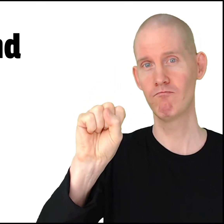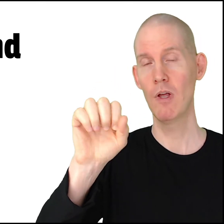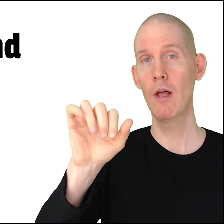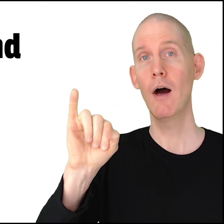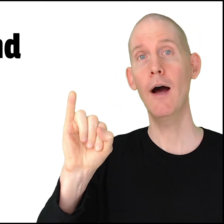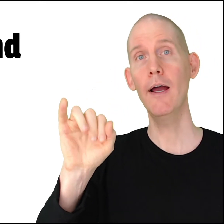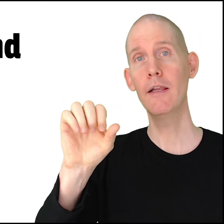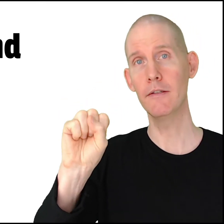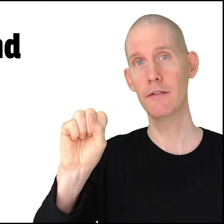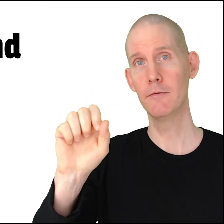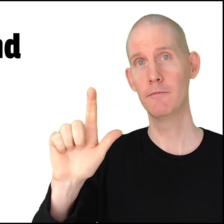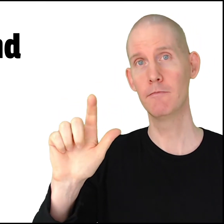Island.